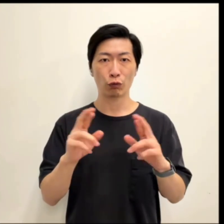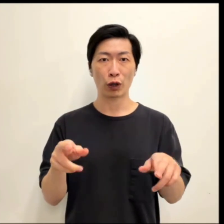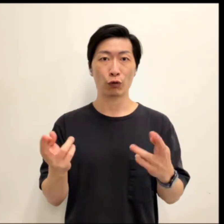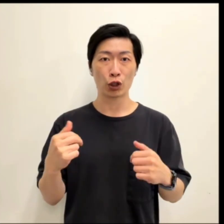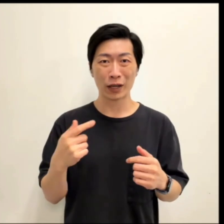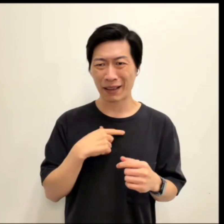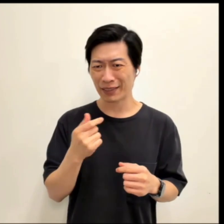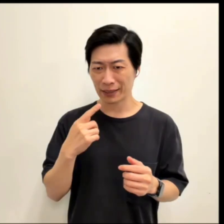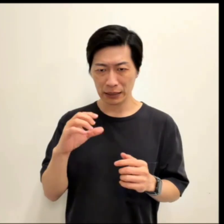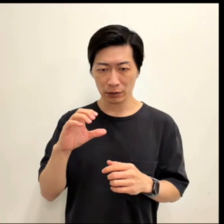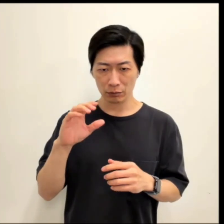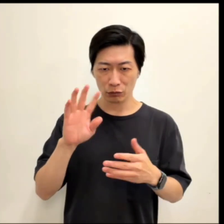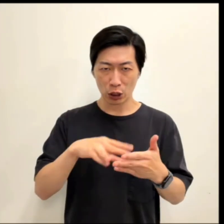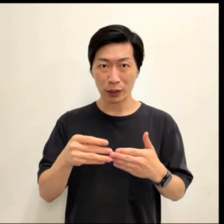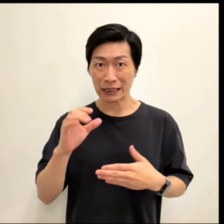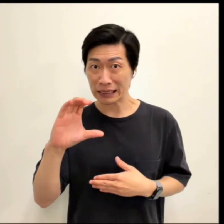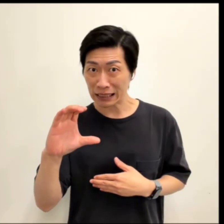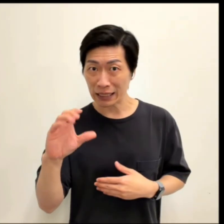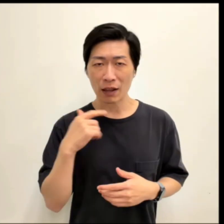of,